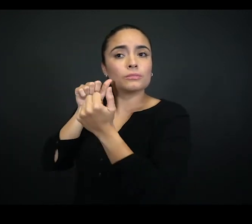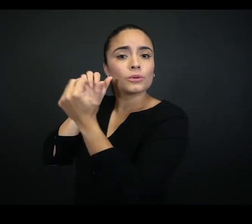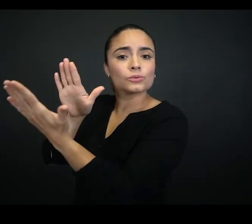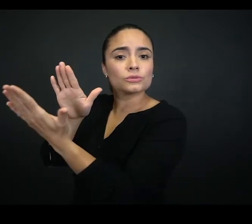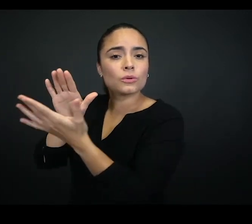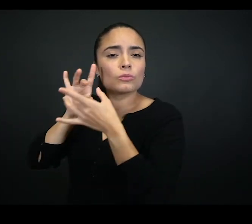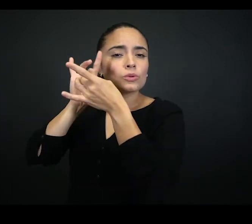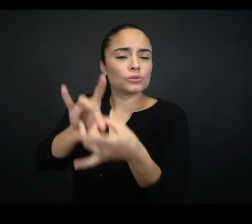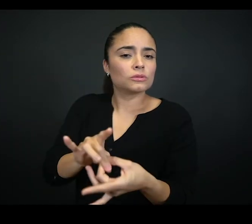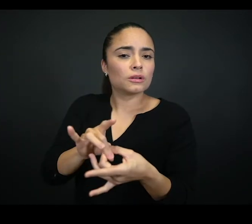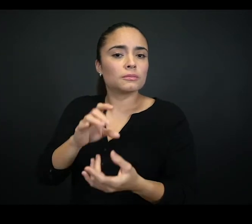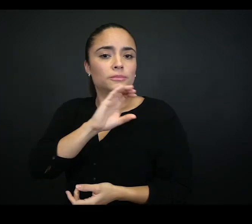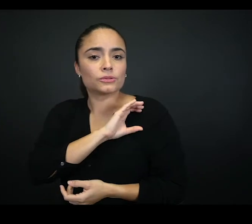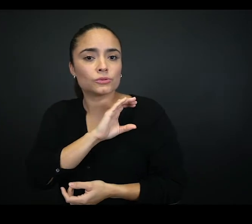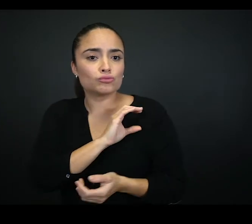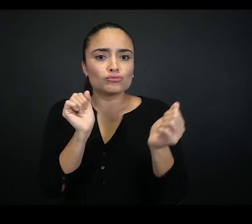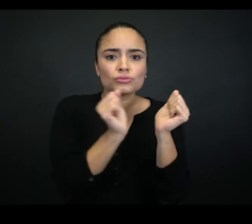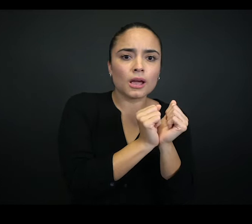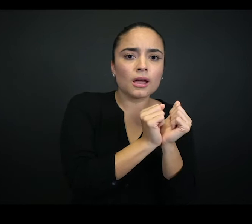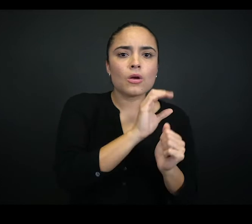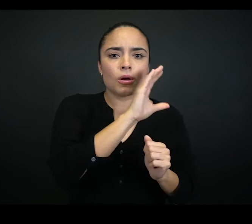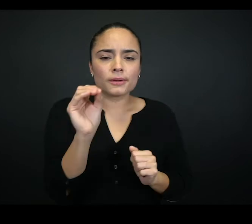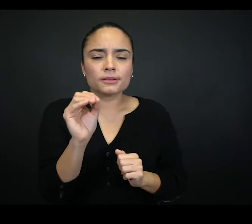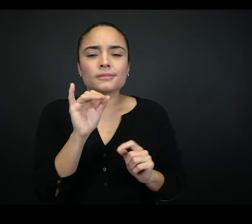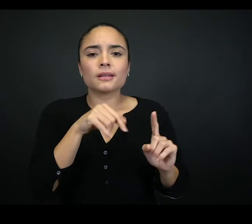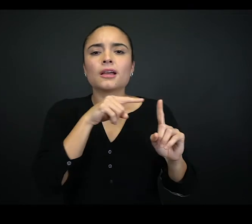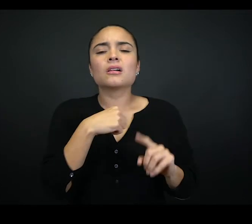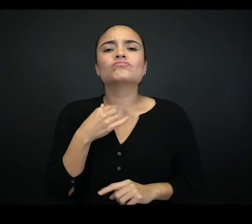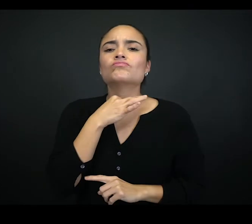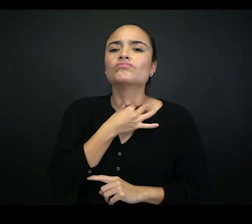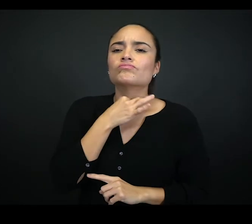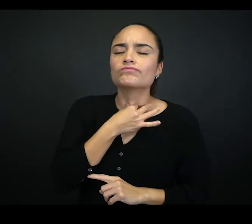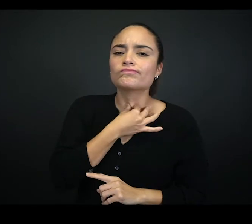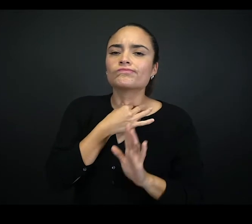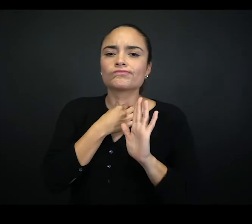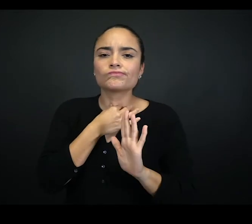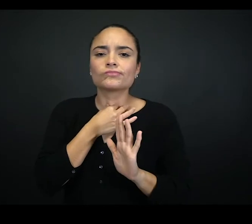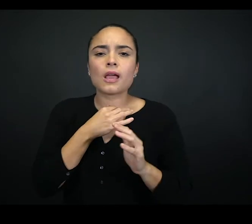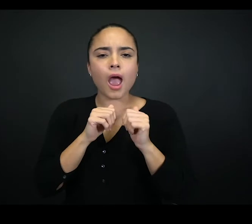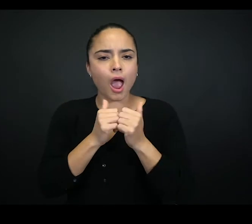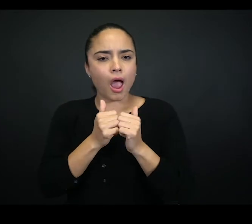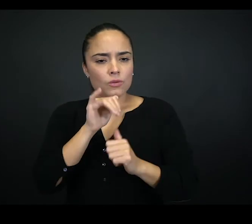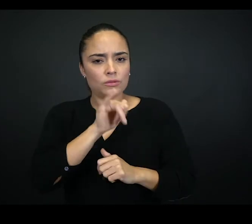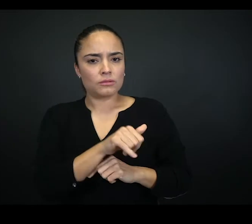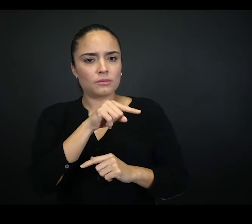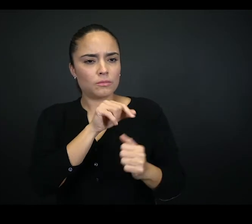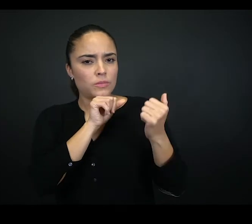harm reduction services, or otherwise interfere with the safety and well-being of people who use drugs? So I